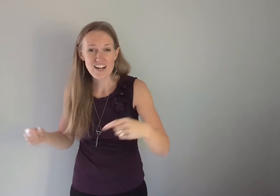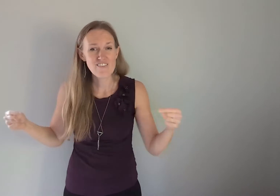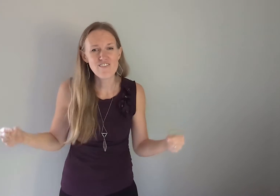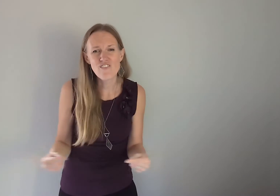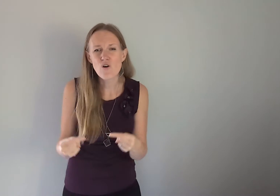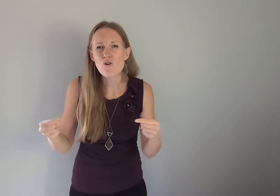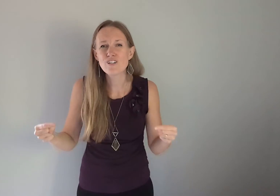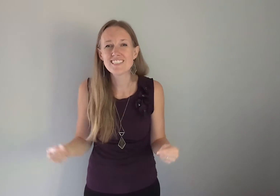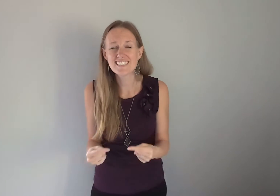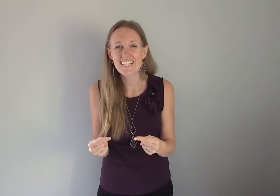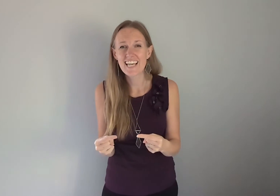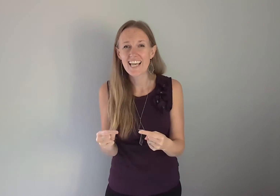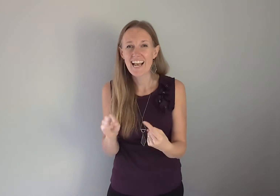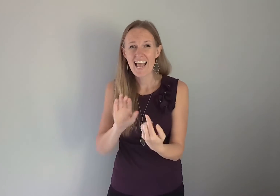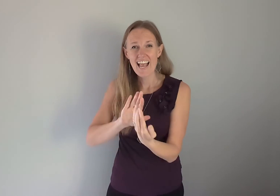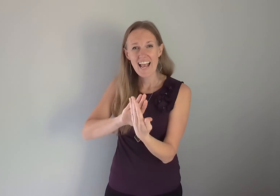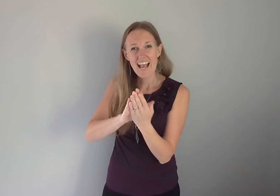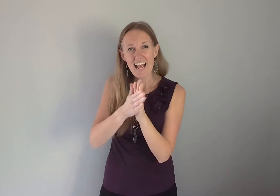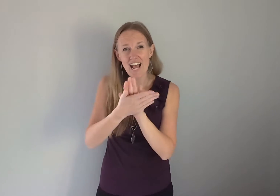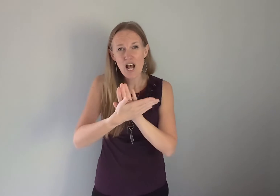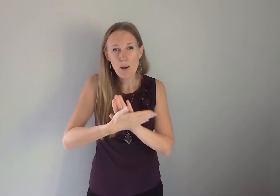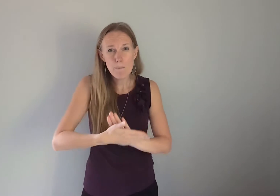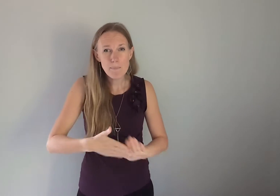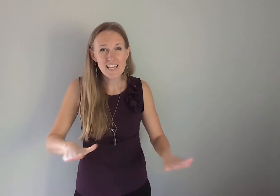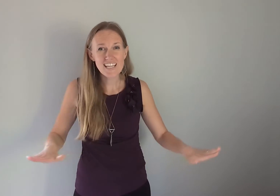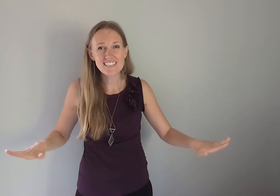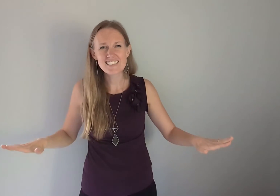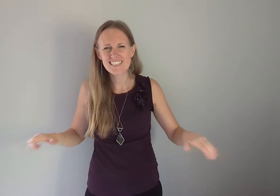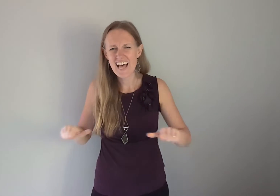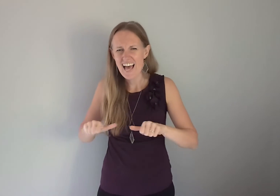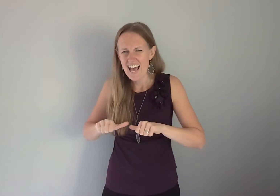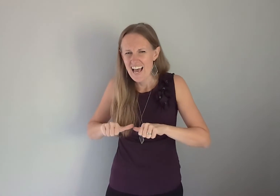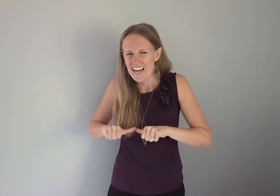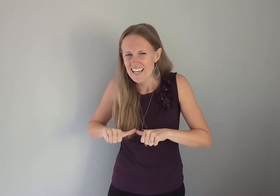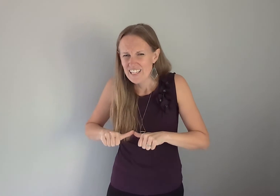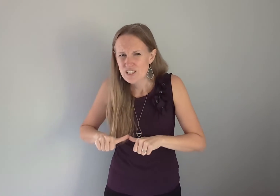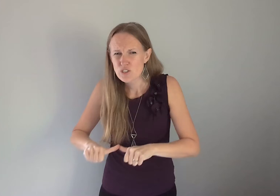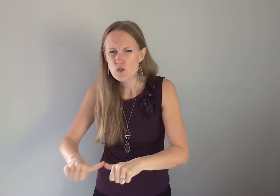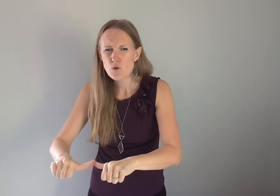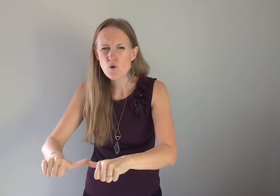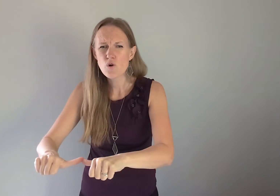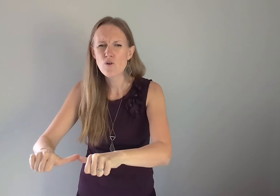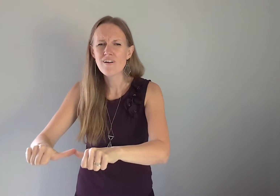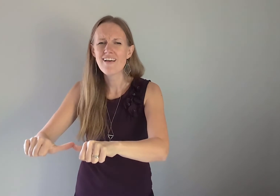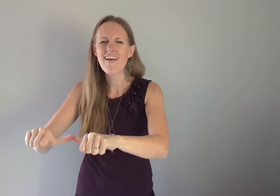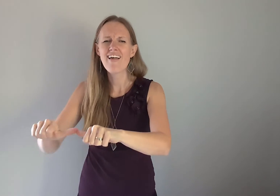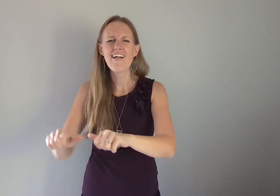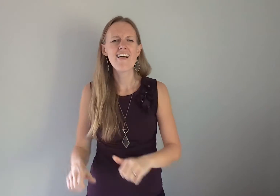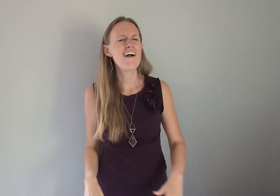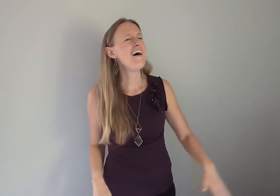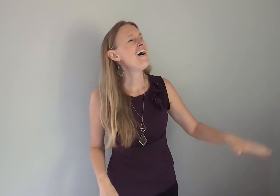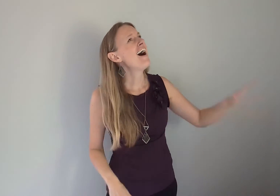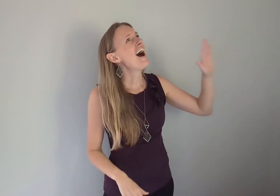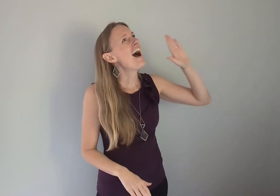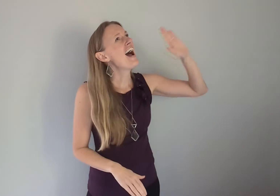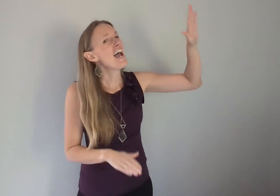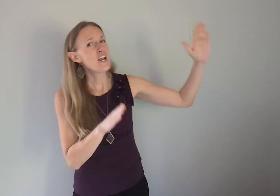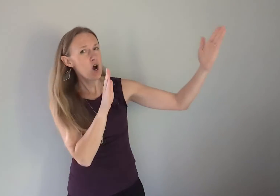Pardon for sin and a peace that endureth, thine